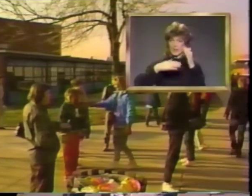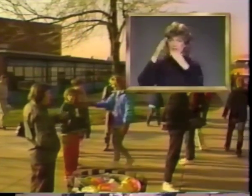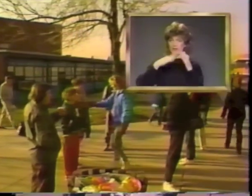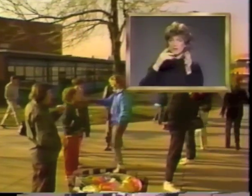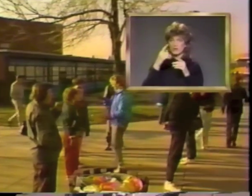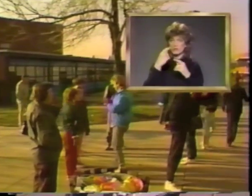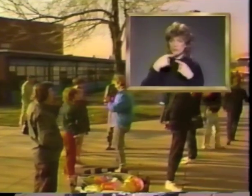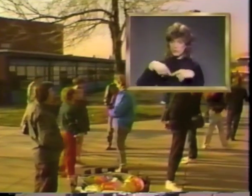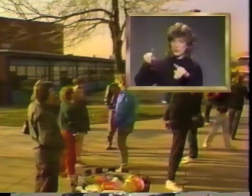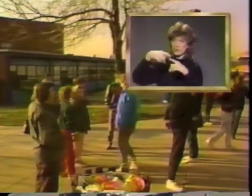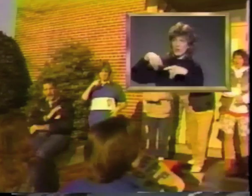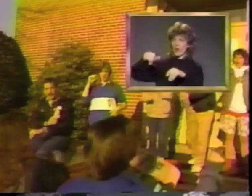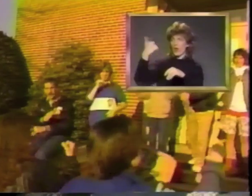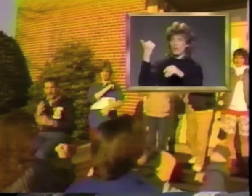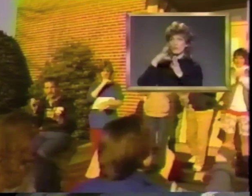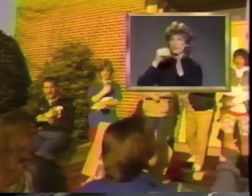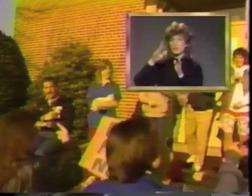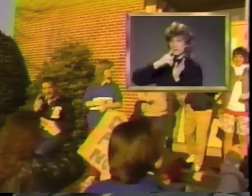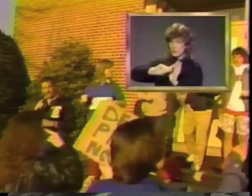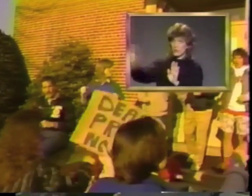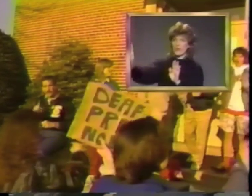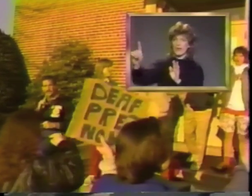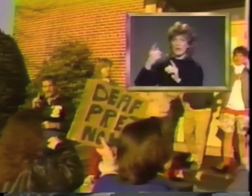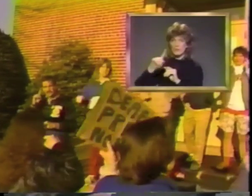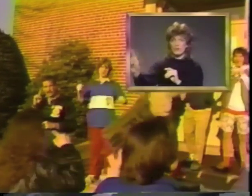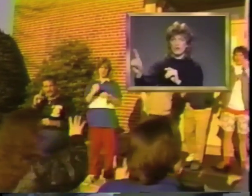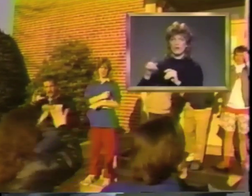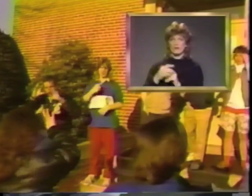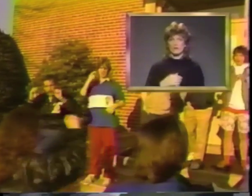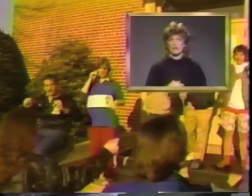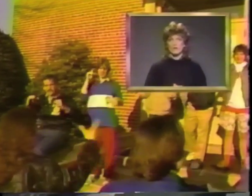turning other students away.